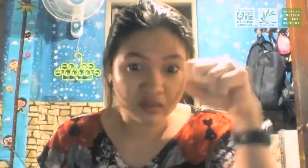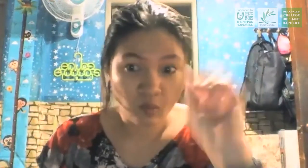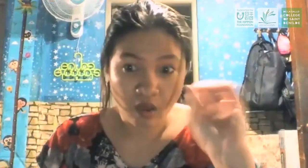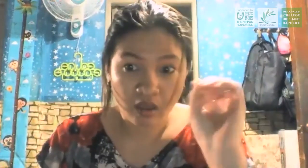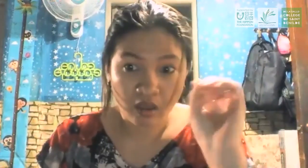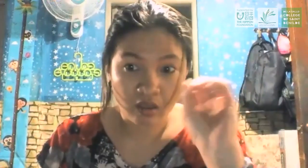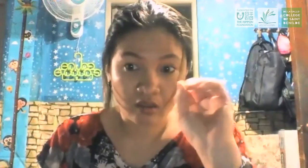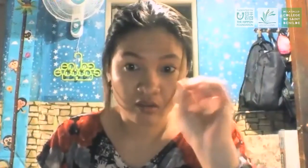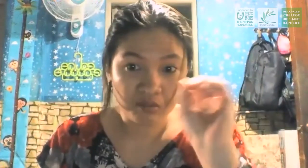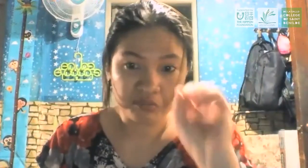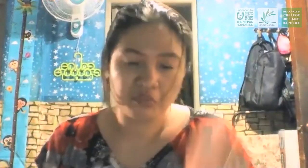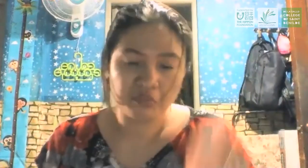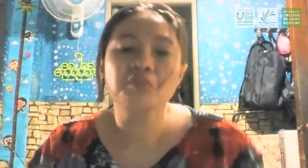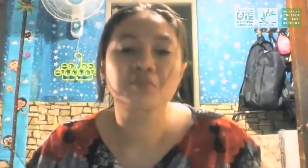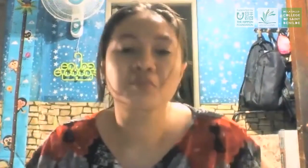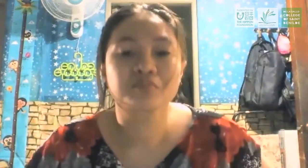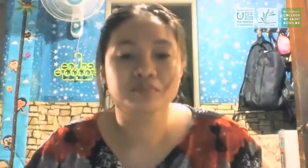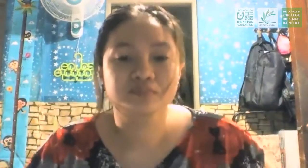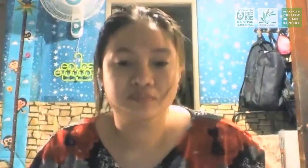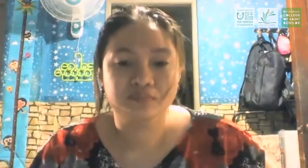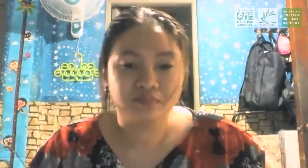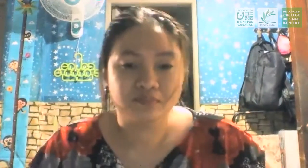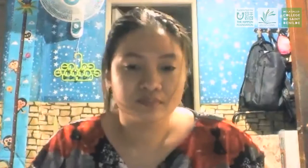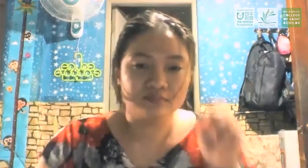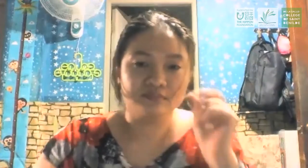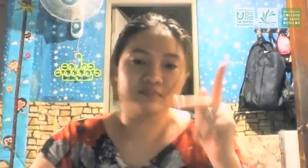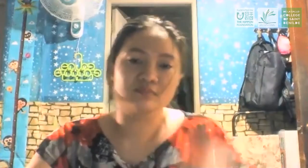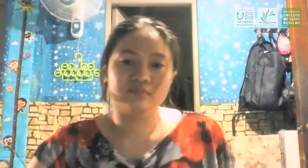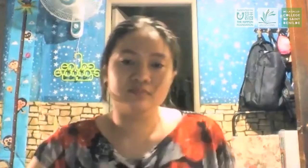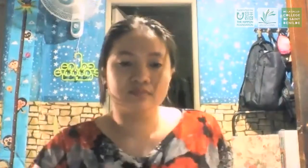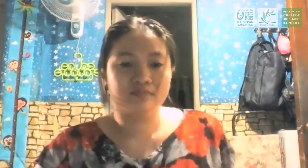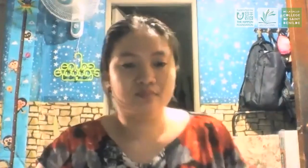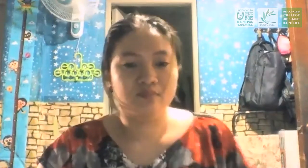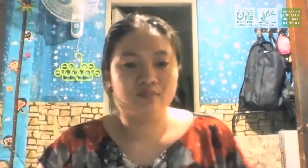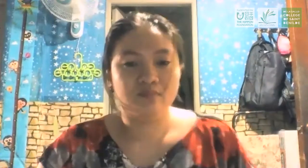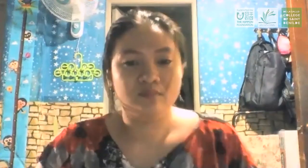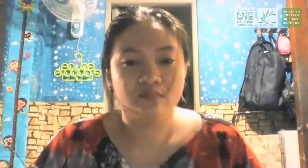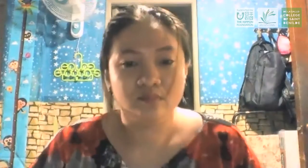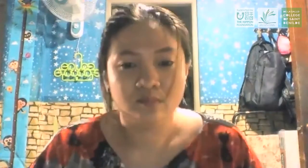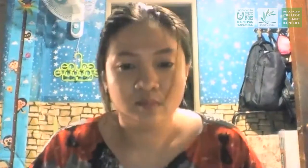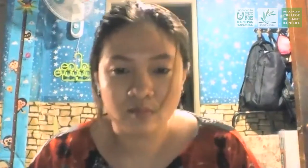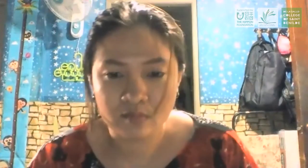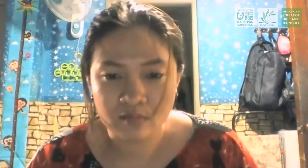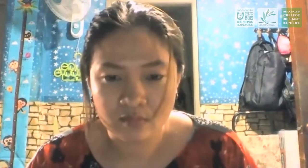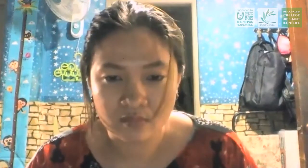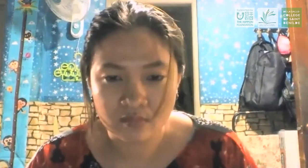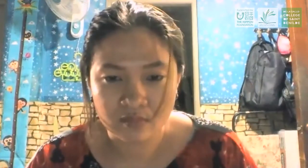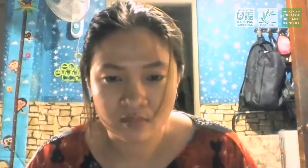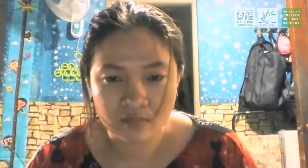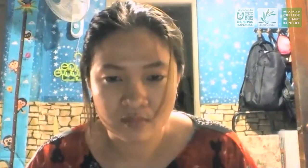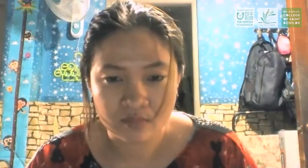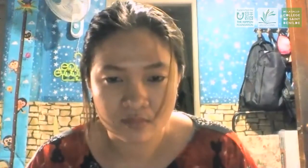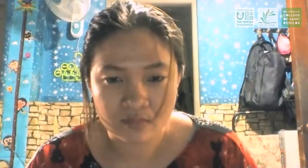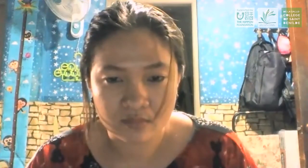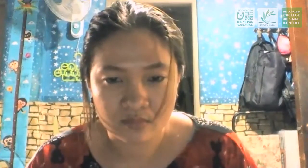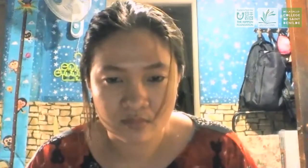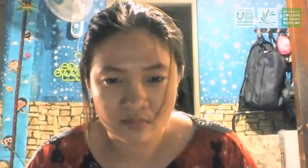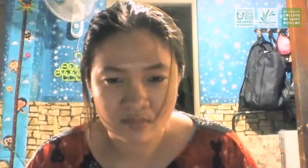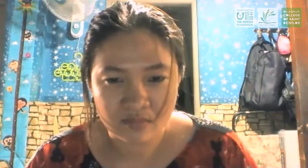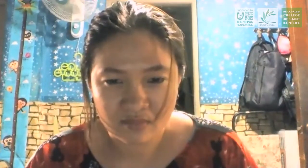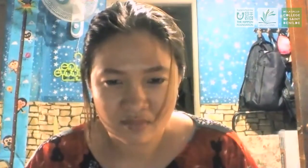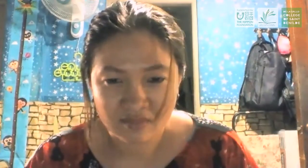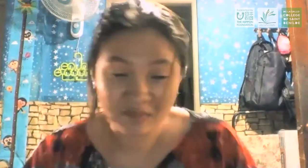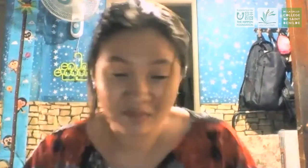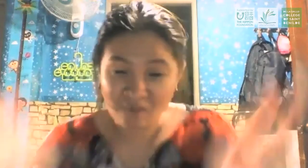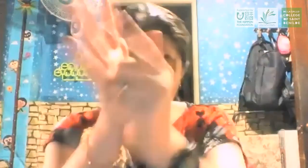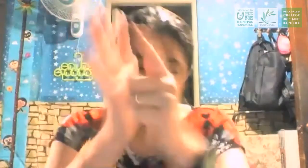So there's also that confirmation or no? Okay, never mind. People are saying no. Okay, I mean,